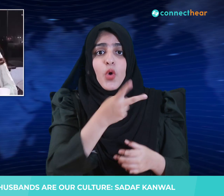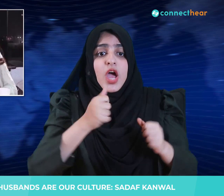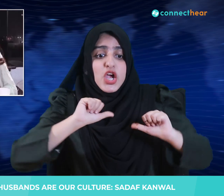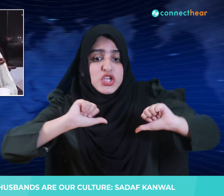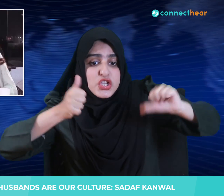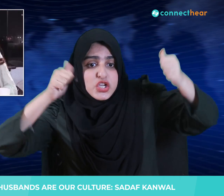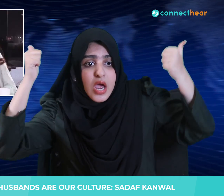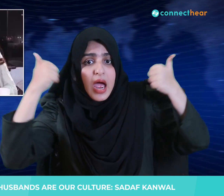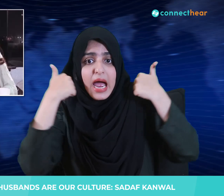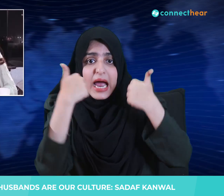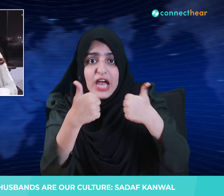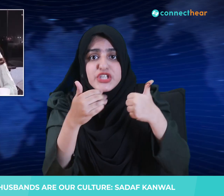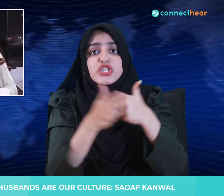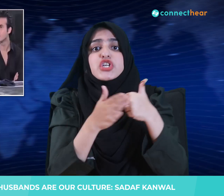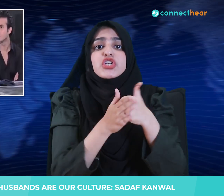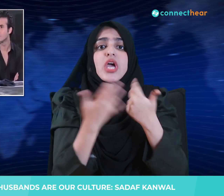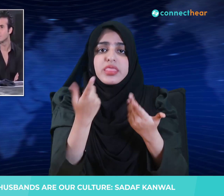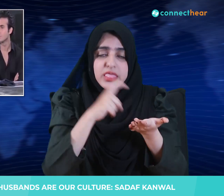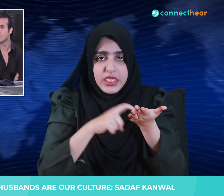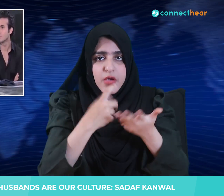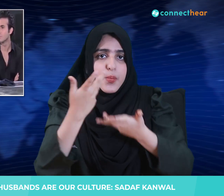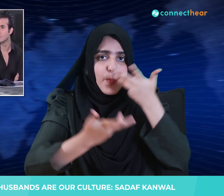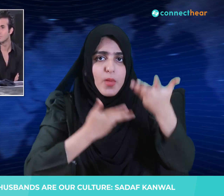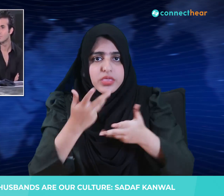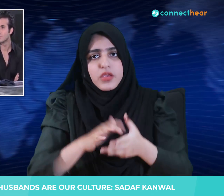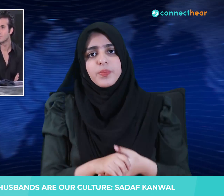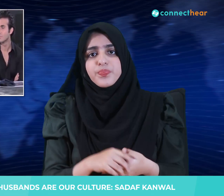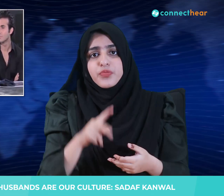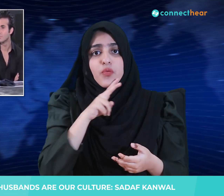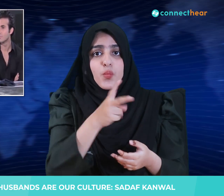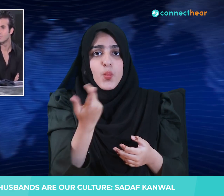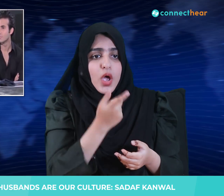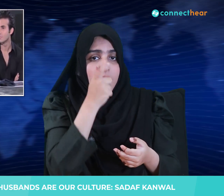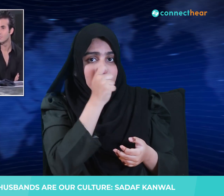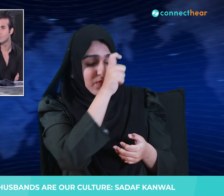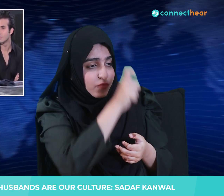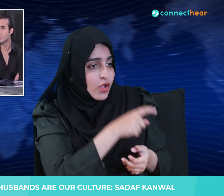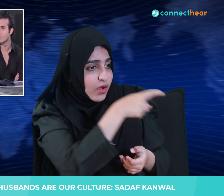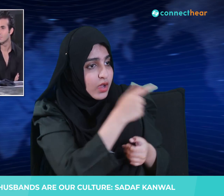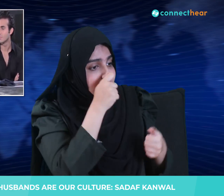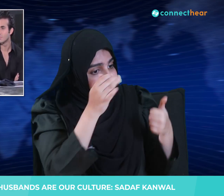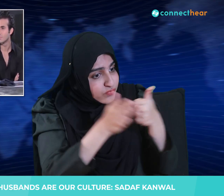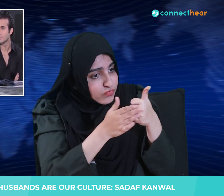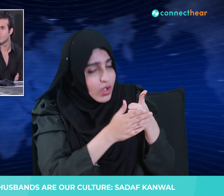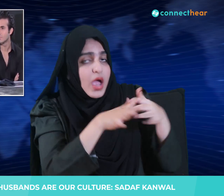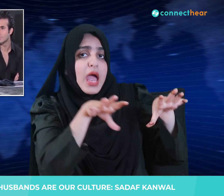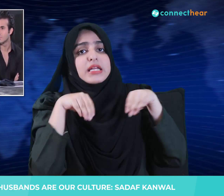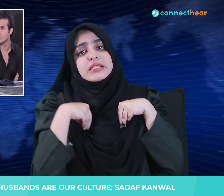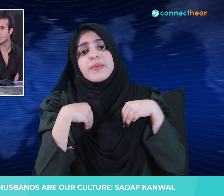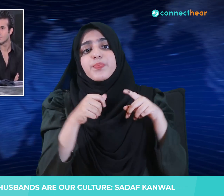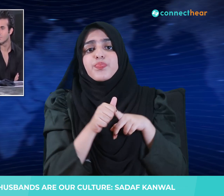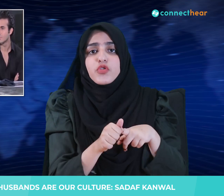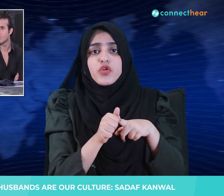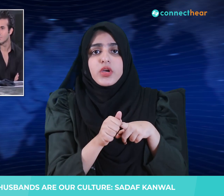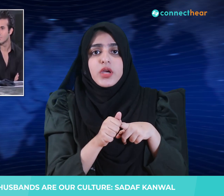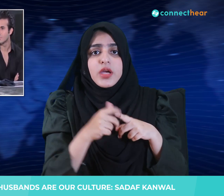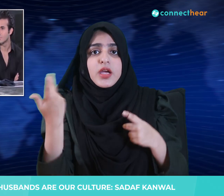key to a successful marriage. "My rules are very simple. You should consider your husband. He should